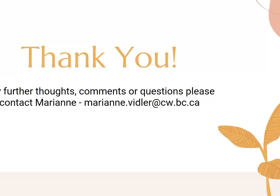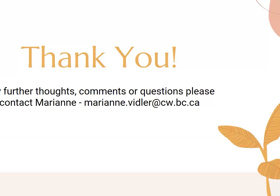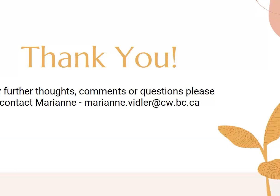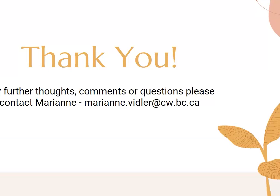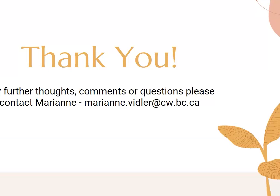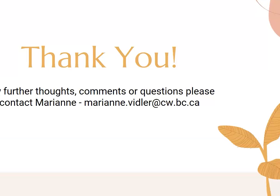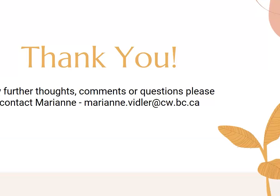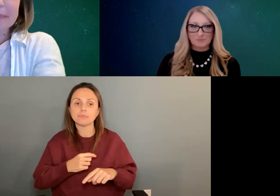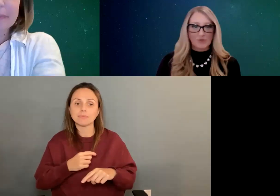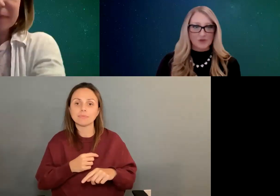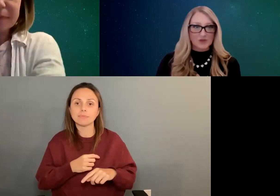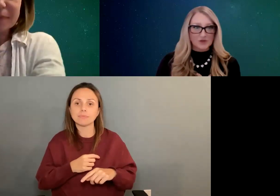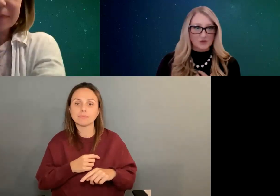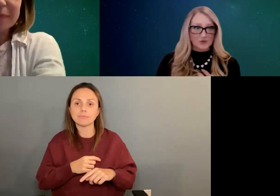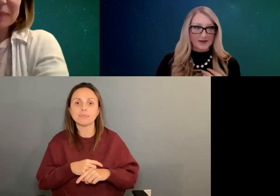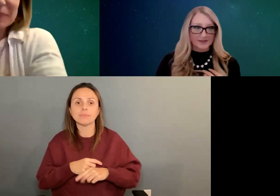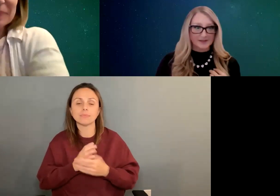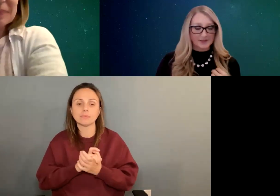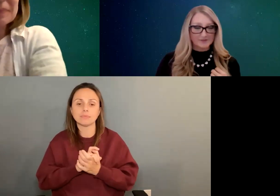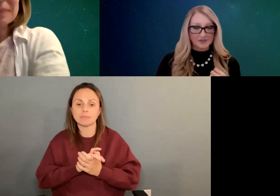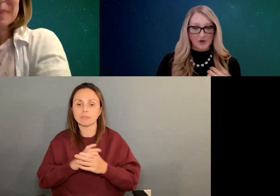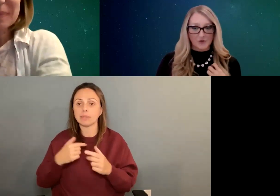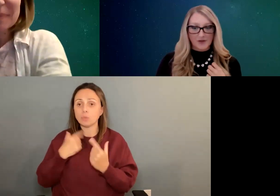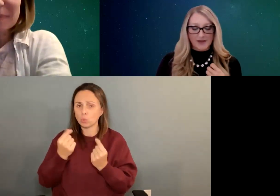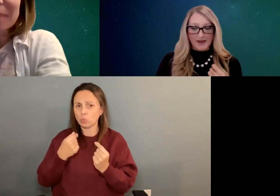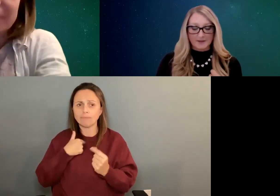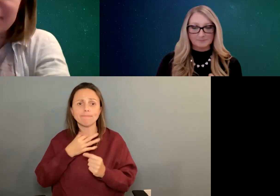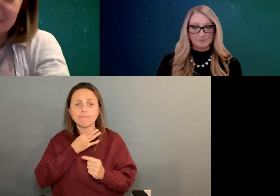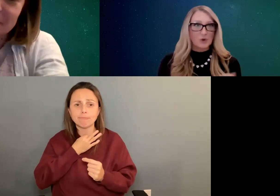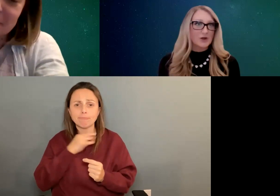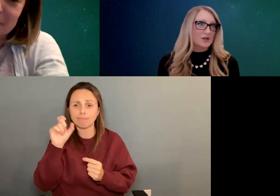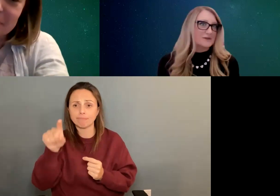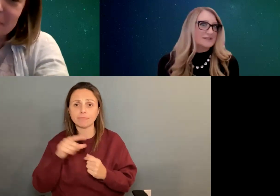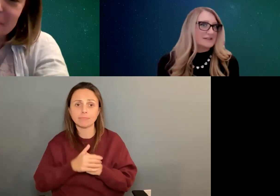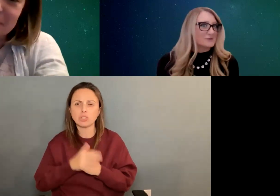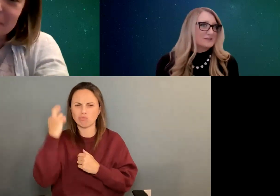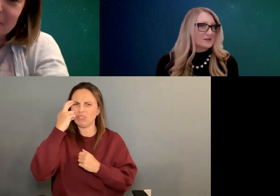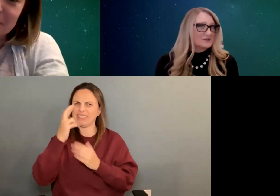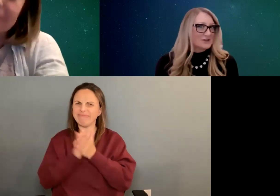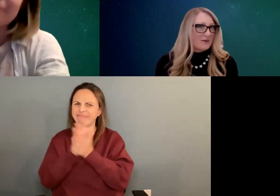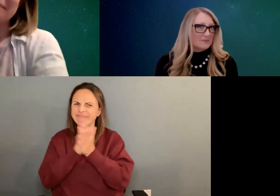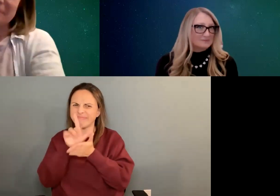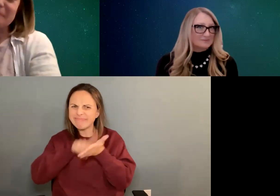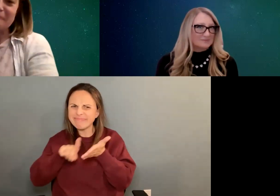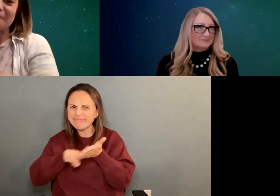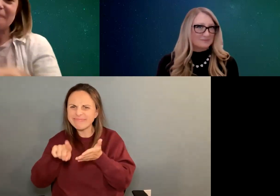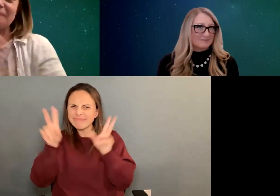questions into the queue. I'd love to know what got you into this research?